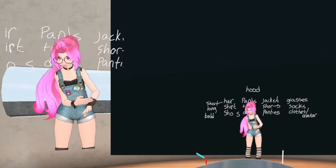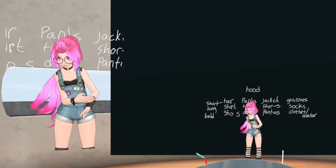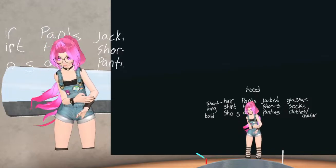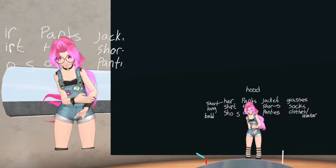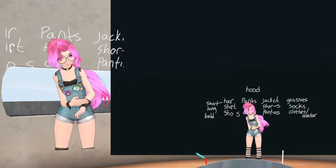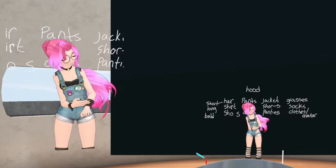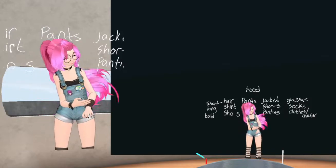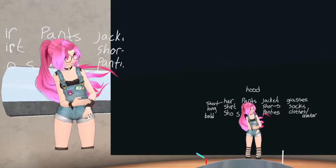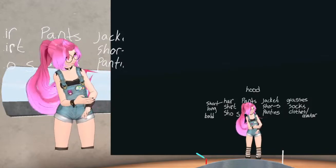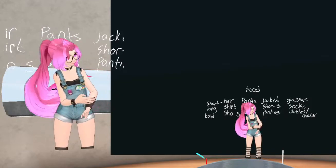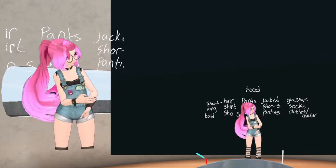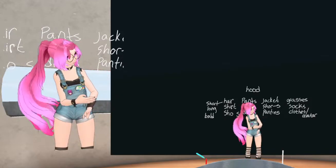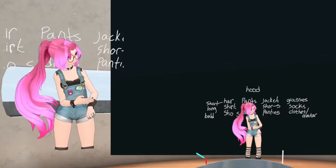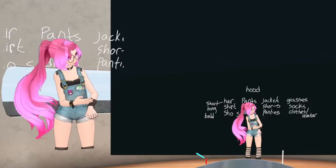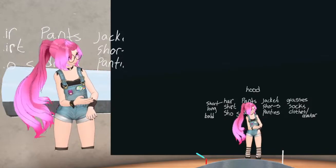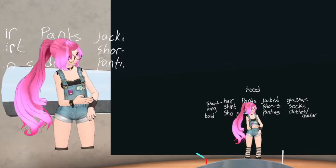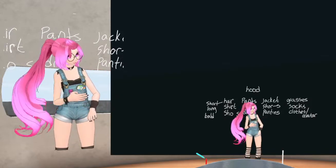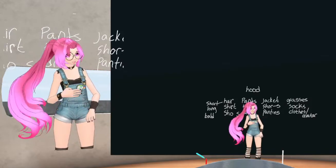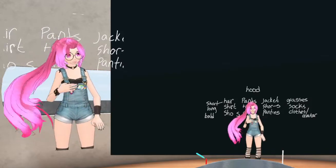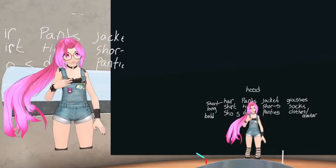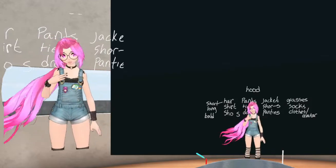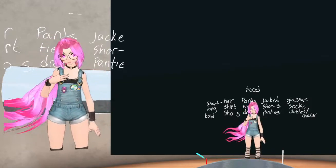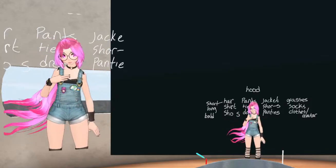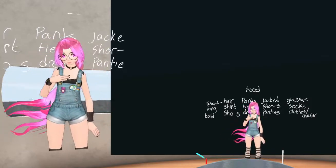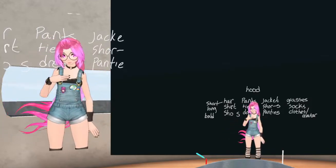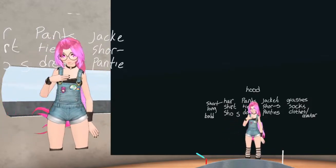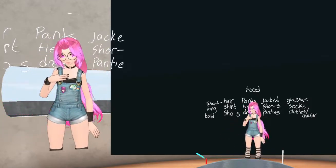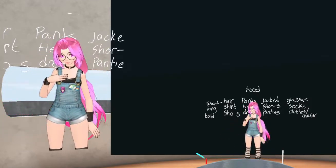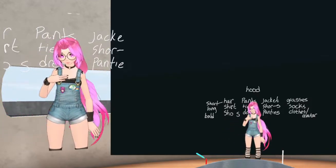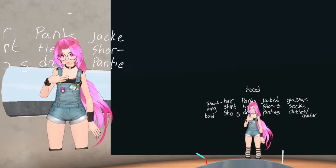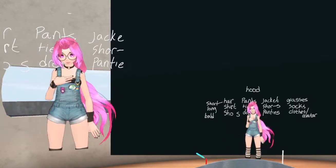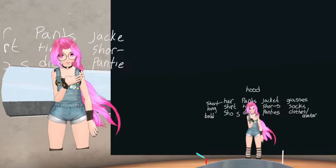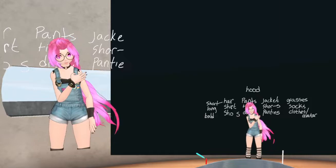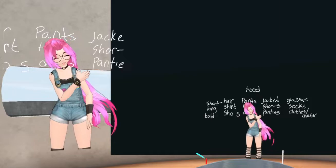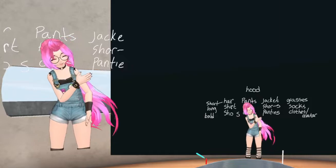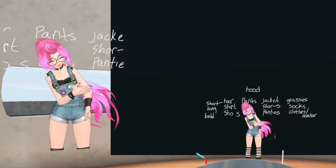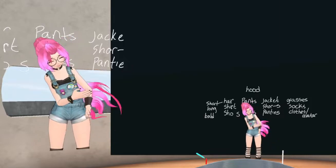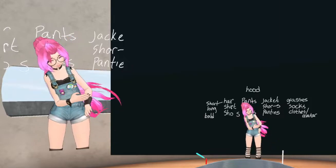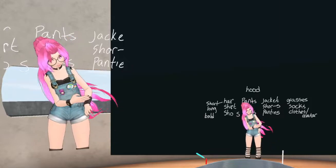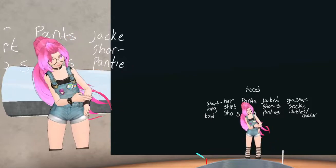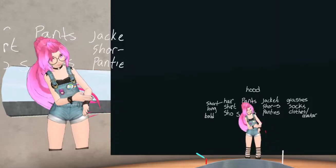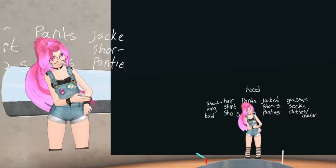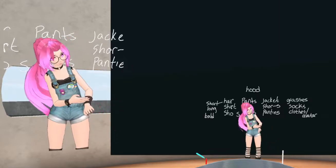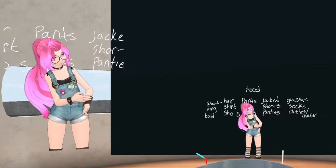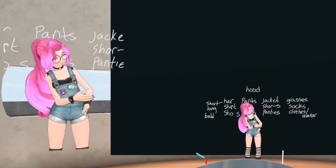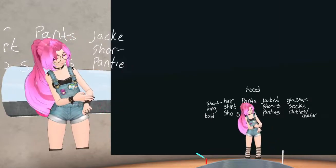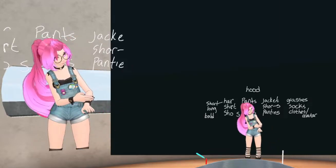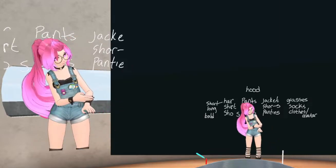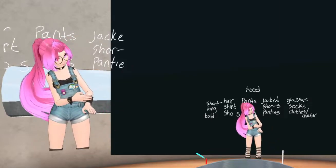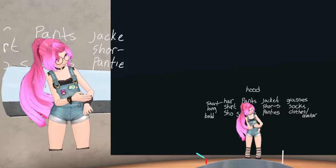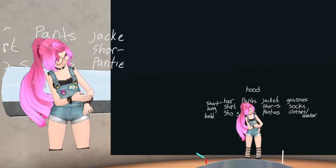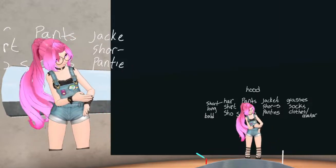sleeve. Yep, so you'd sign shirt, and then say it's a long sleeve.